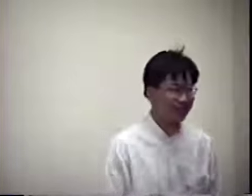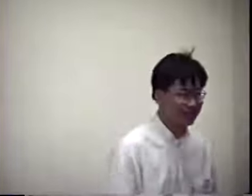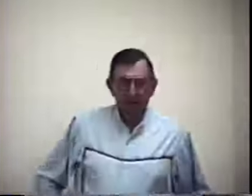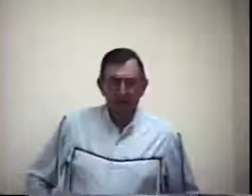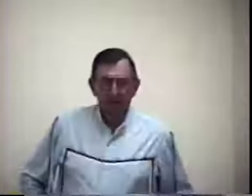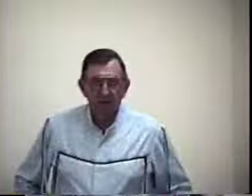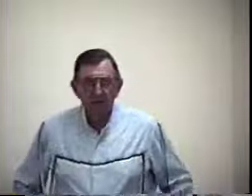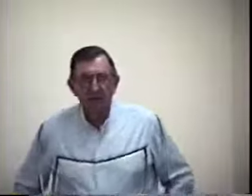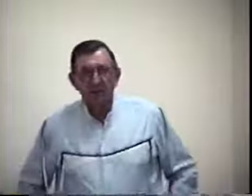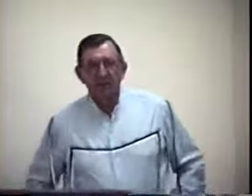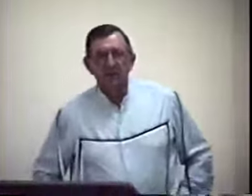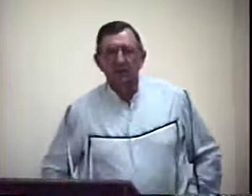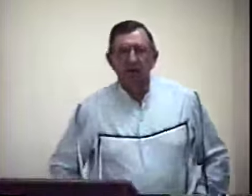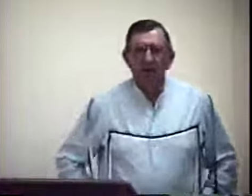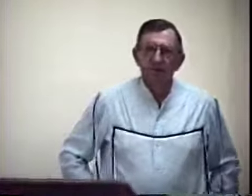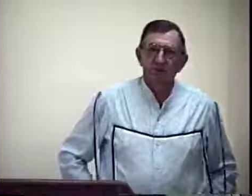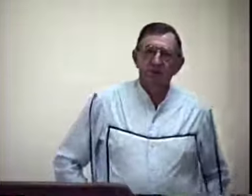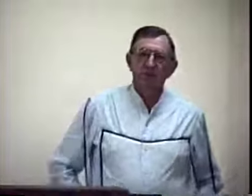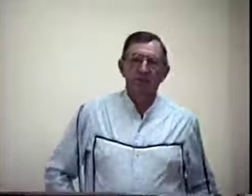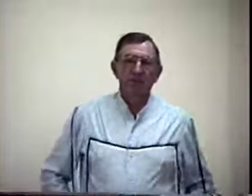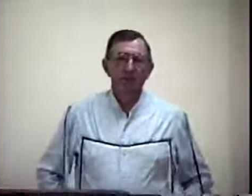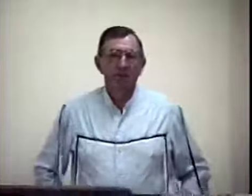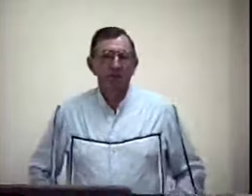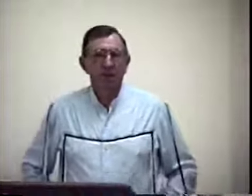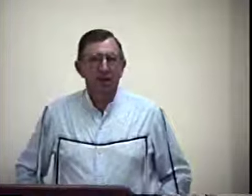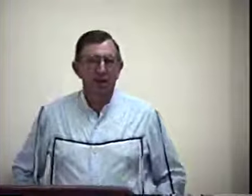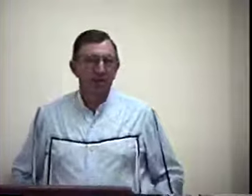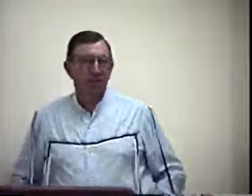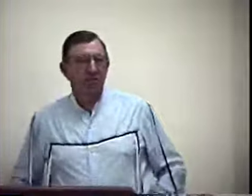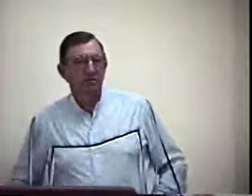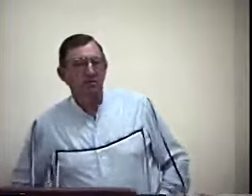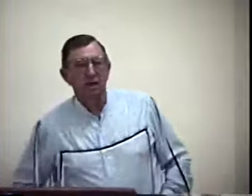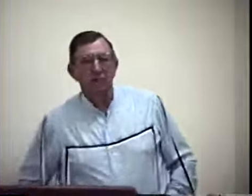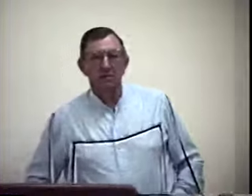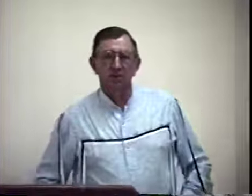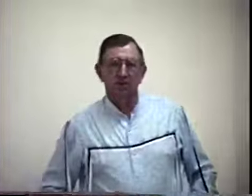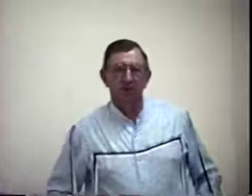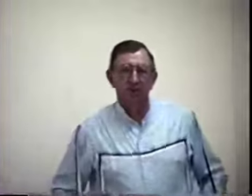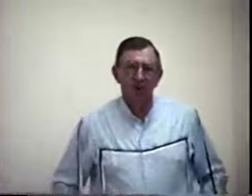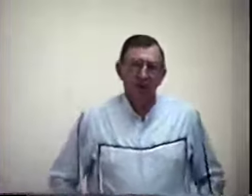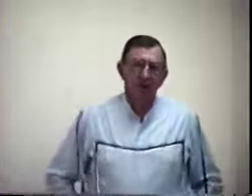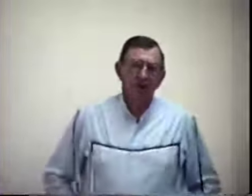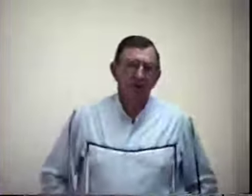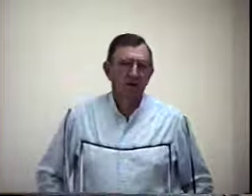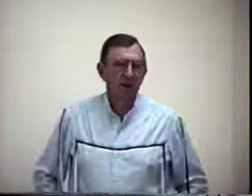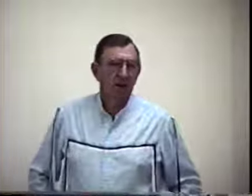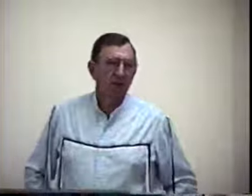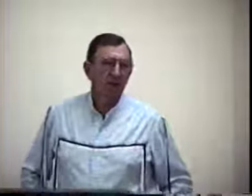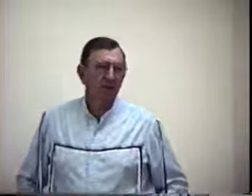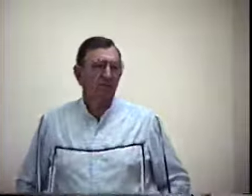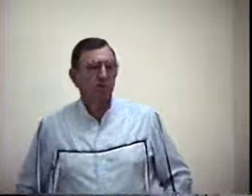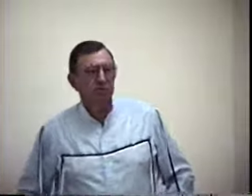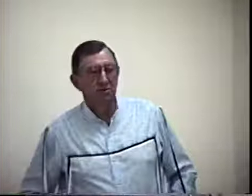Of the Indian Sign Language, both intermediate and advanced. My name is Willie LeClair. I am an enrolled